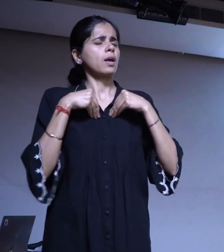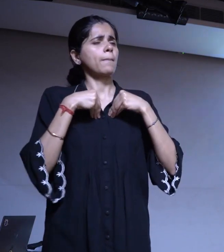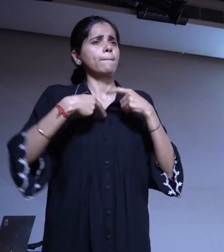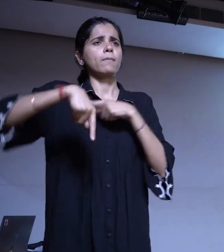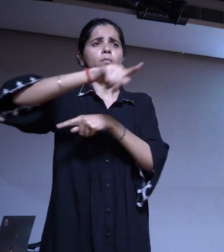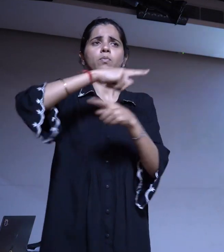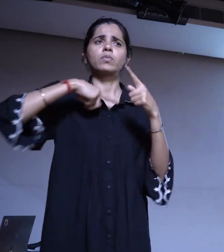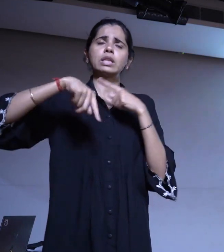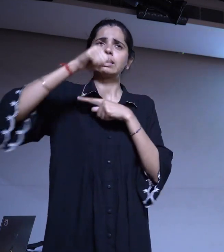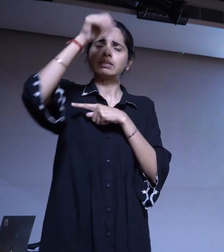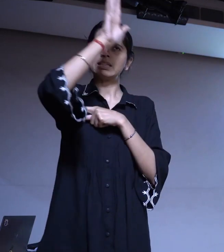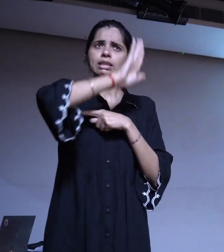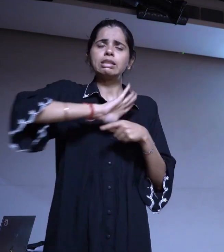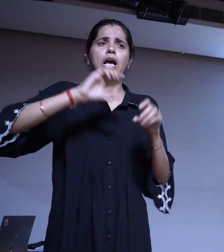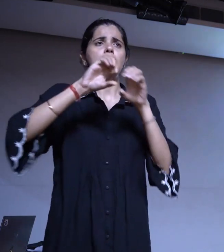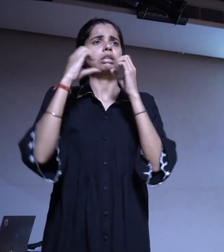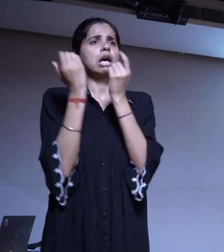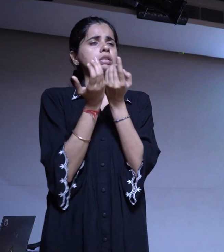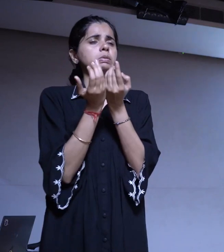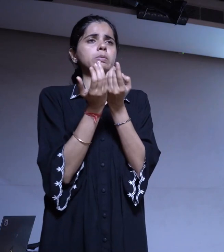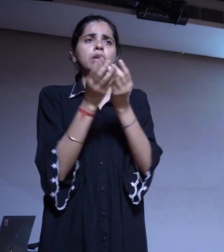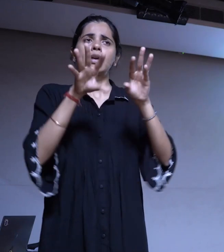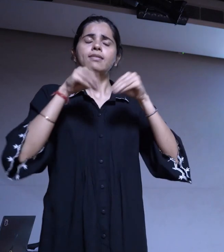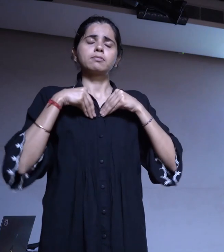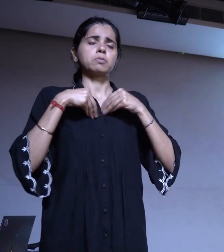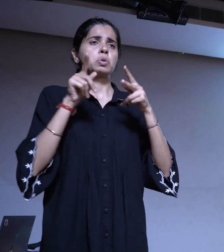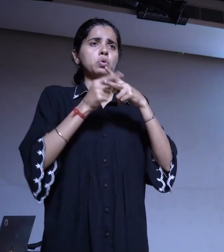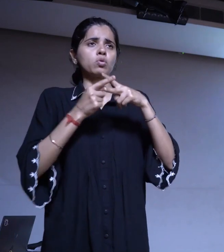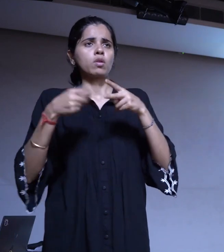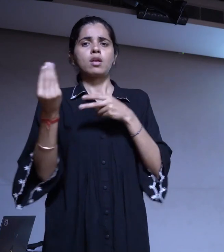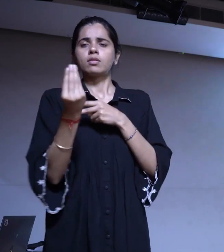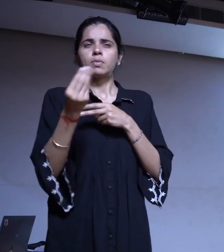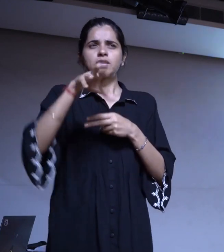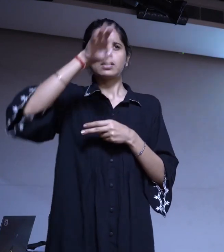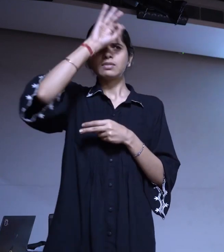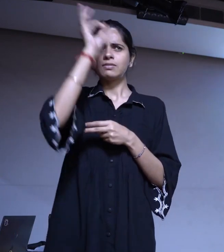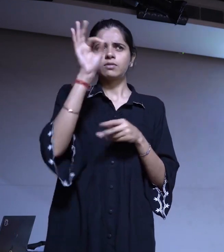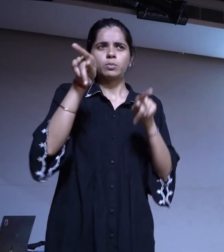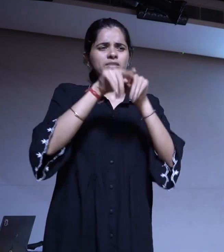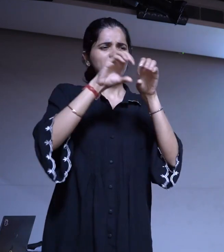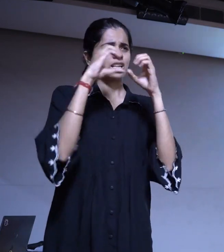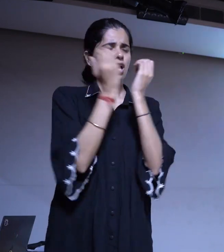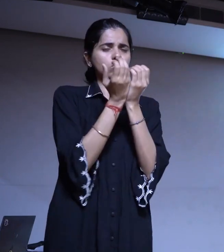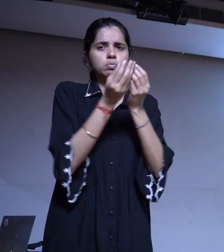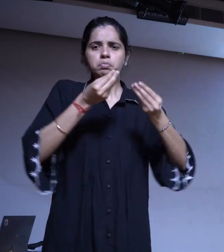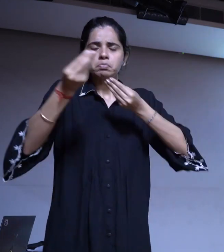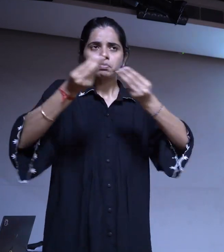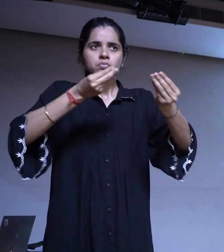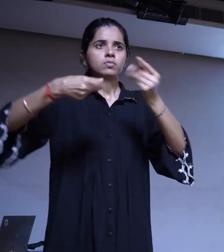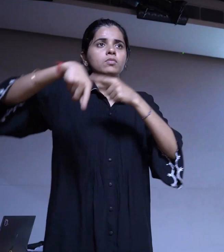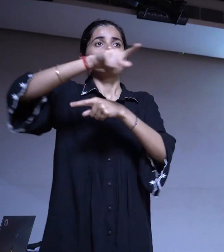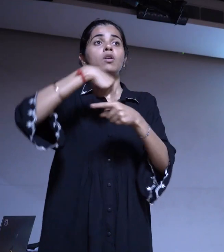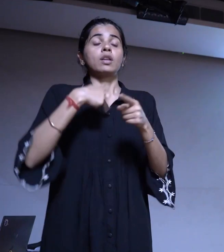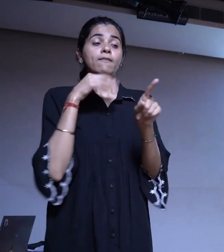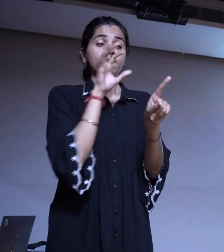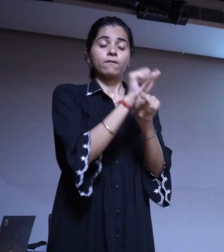do this across the classroom and so they've been able to take some of these interventions even classroom wide so for instance one of